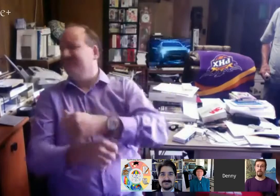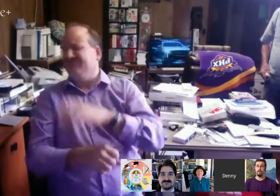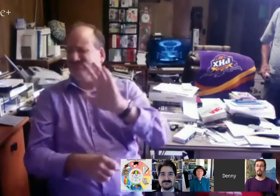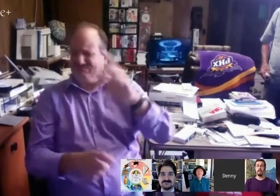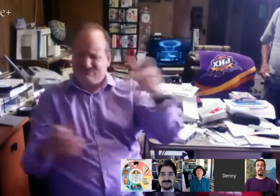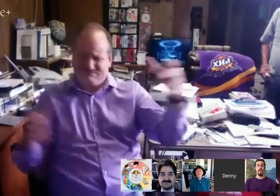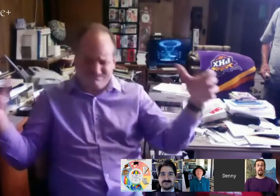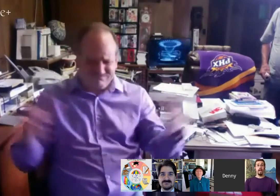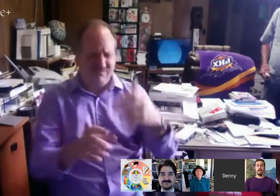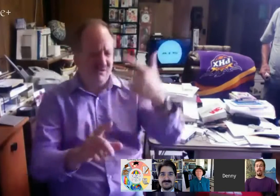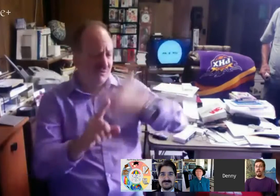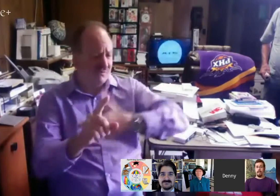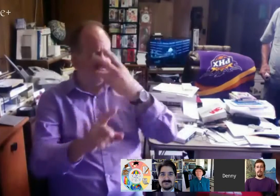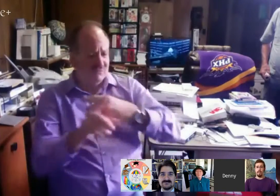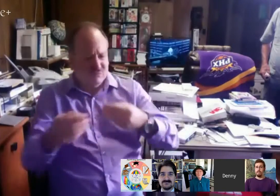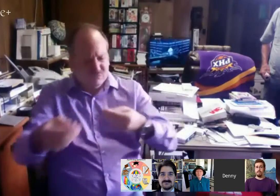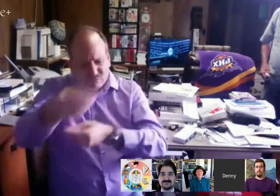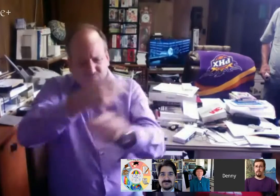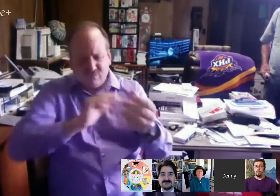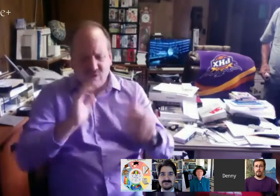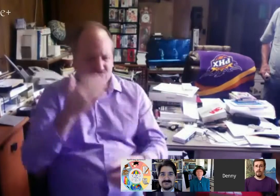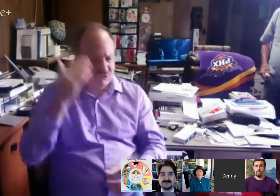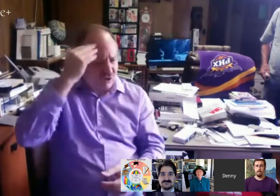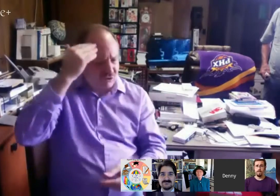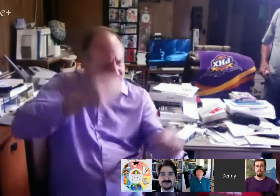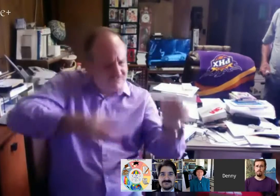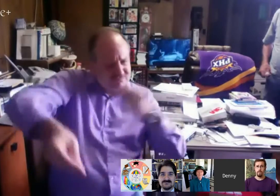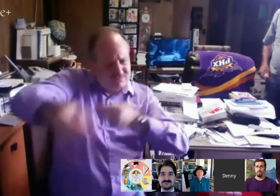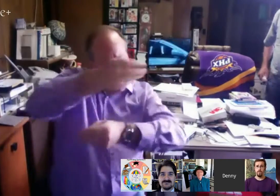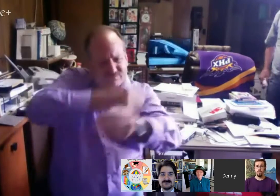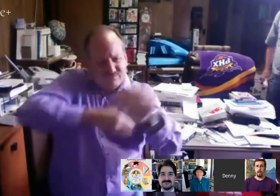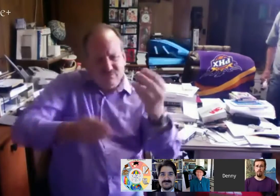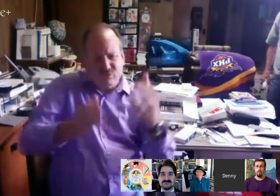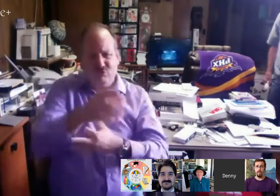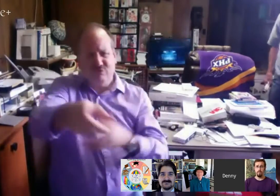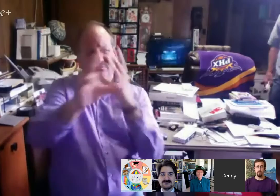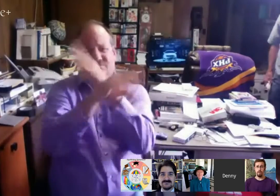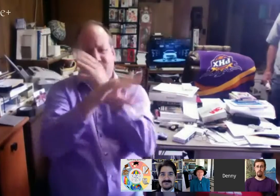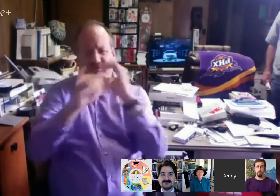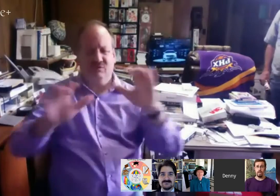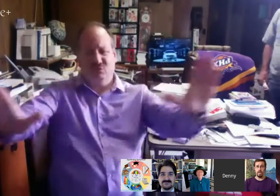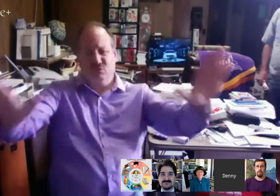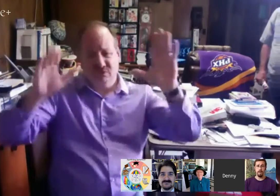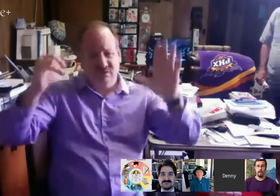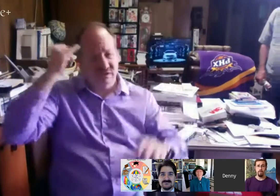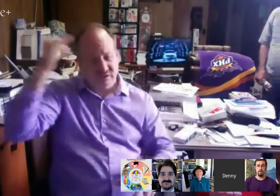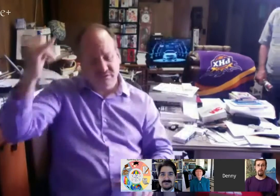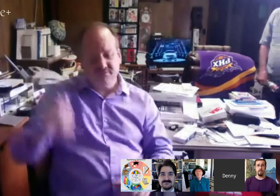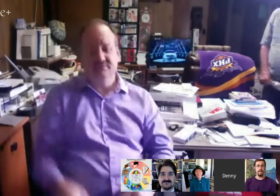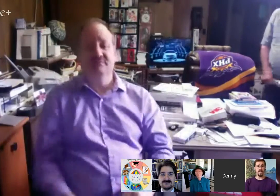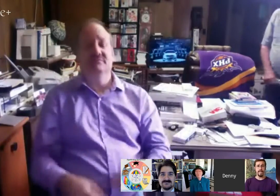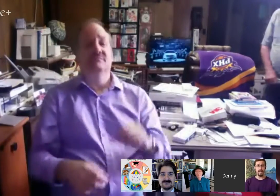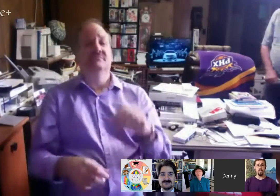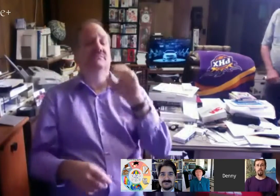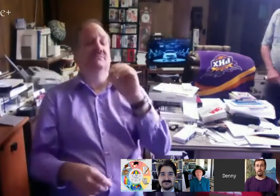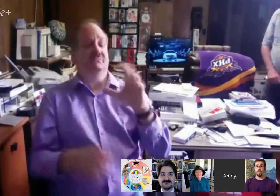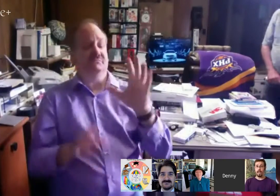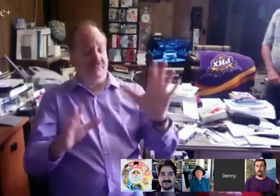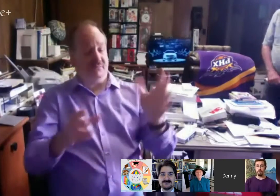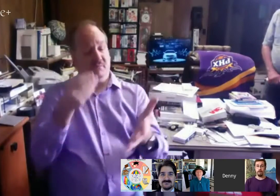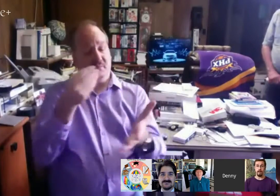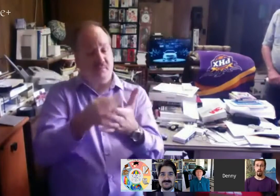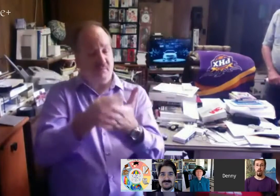thing, because this is the first time we've been able to get together